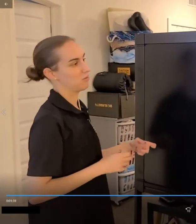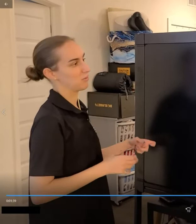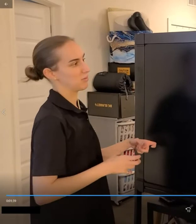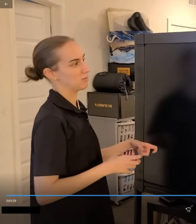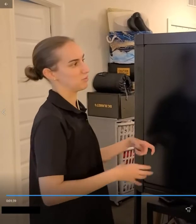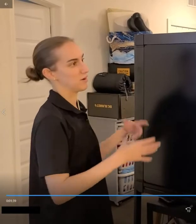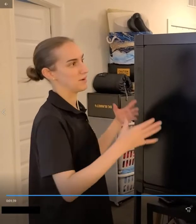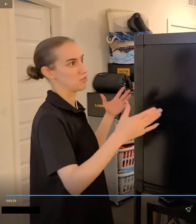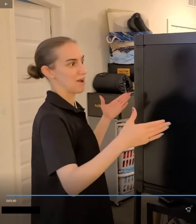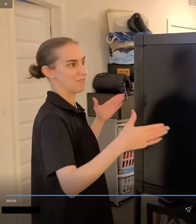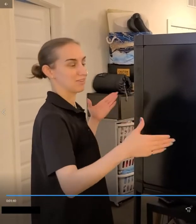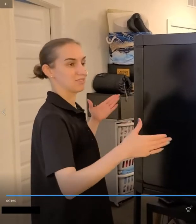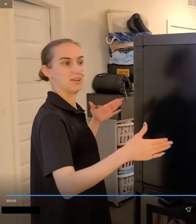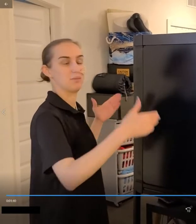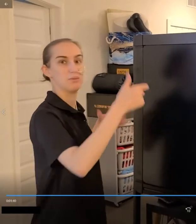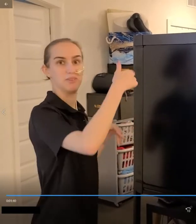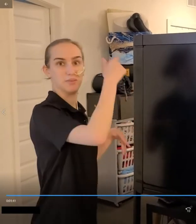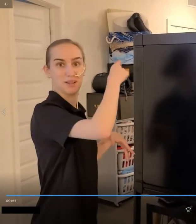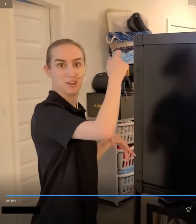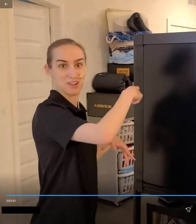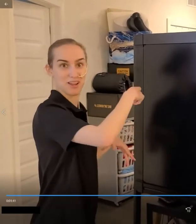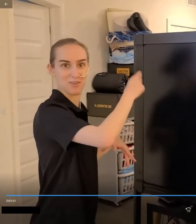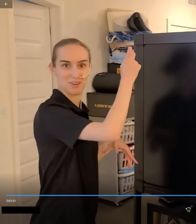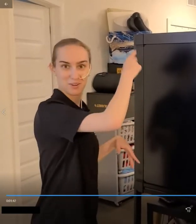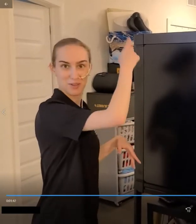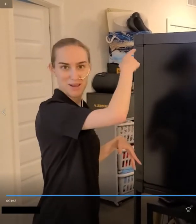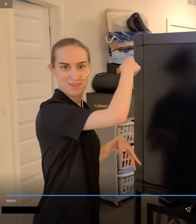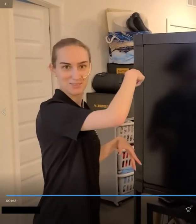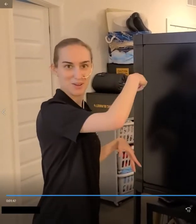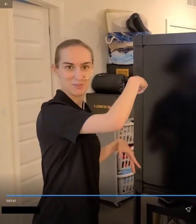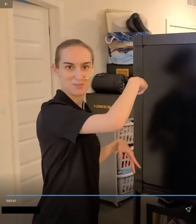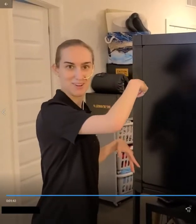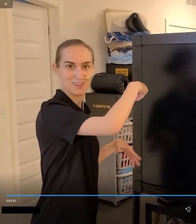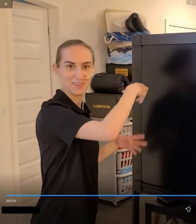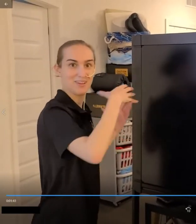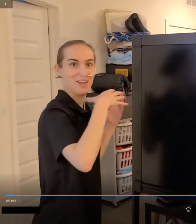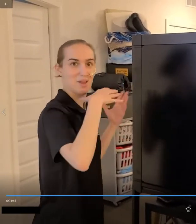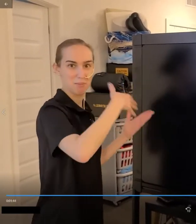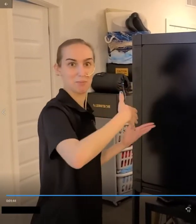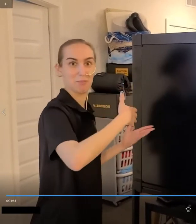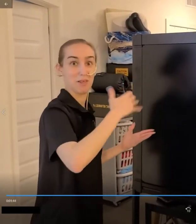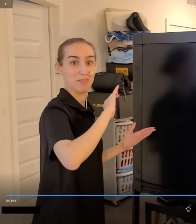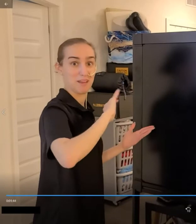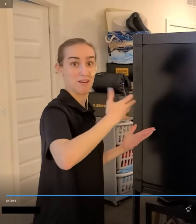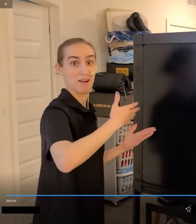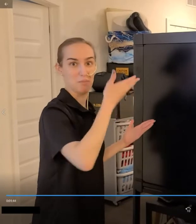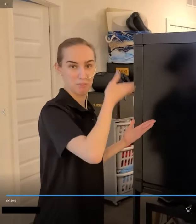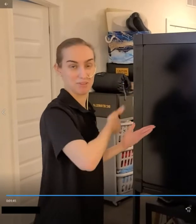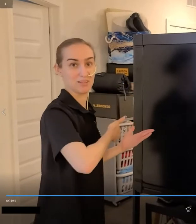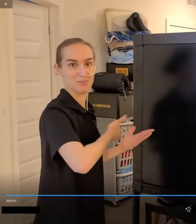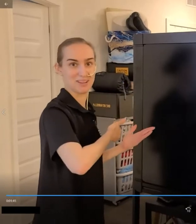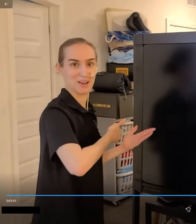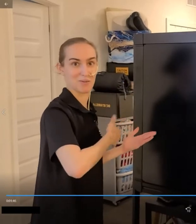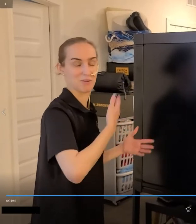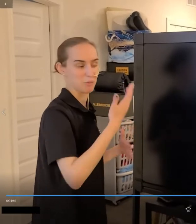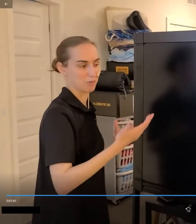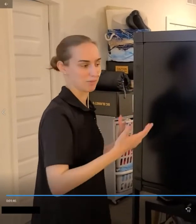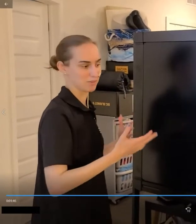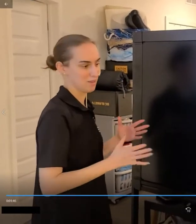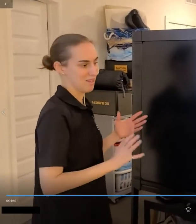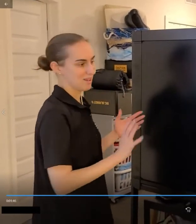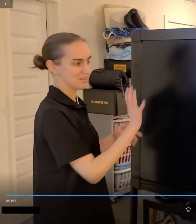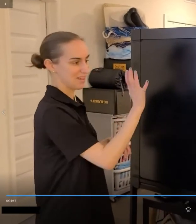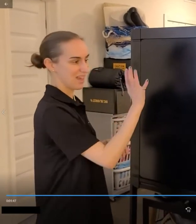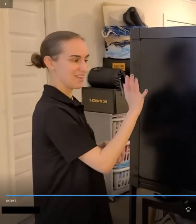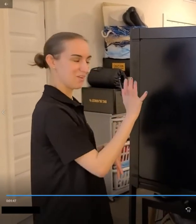What I would love to do with this is find a drafting stand that would fit on my kitchen counter. You know that massive counter behind you. Mm-hmm. Be able to put it there and be able to sit on my counter and work